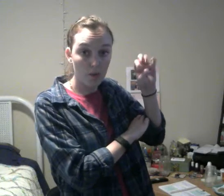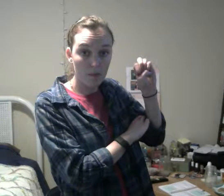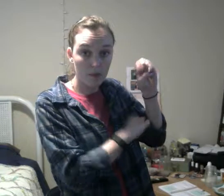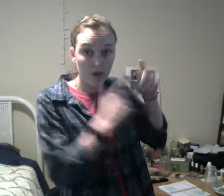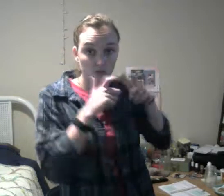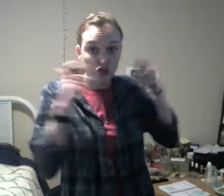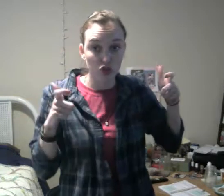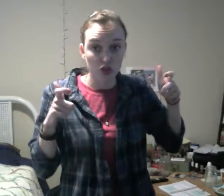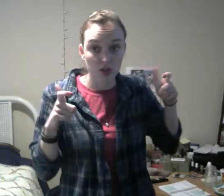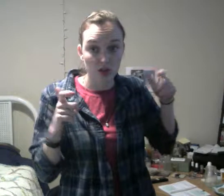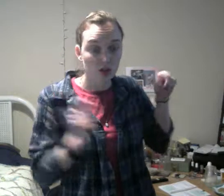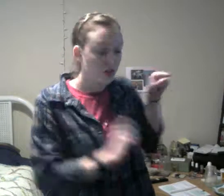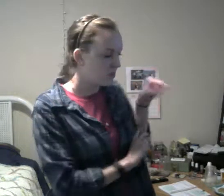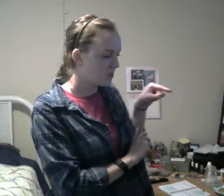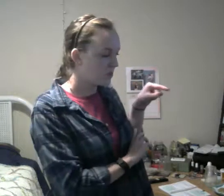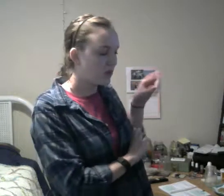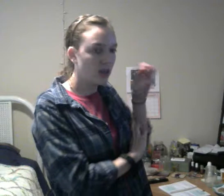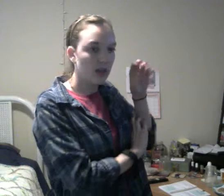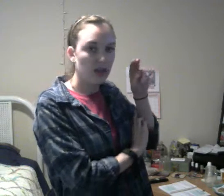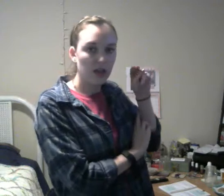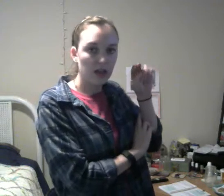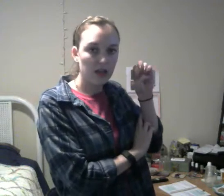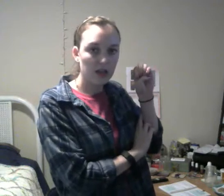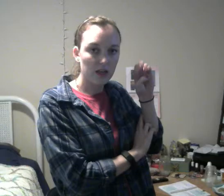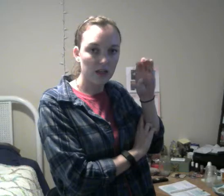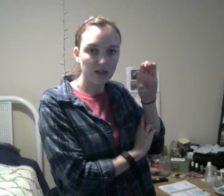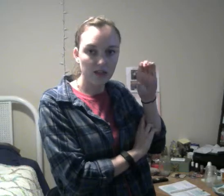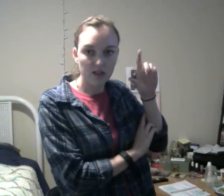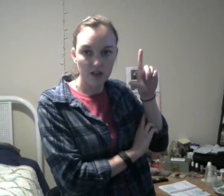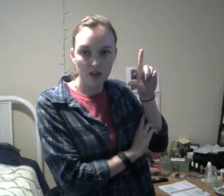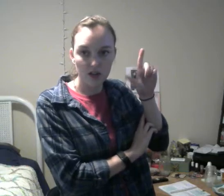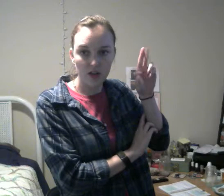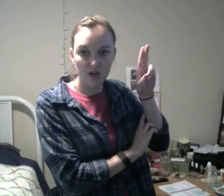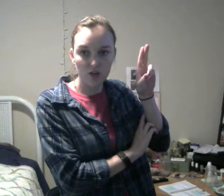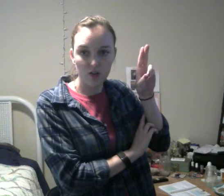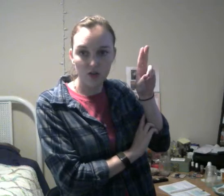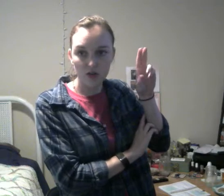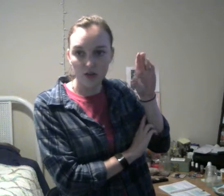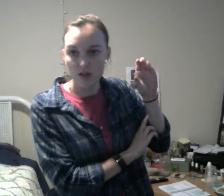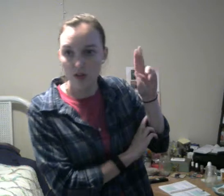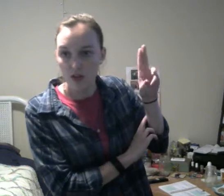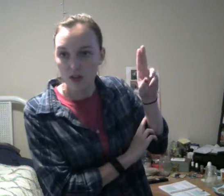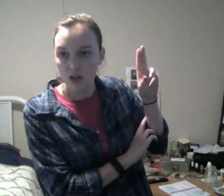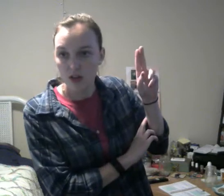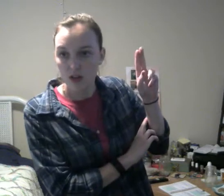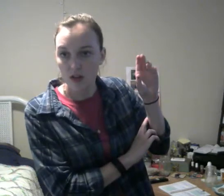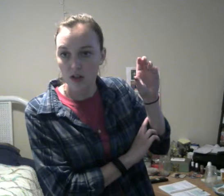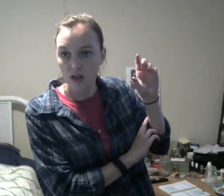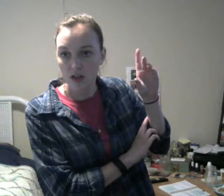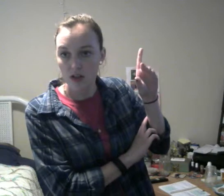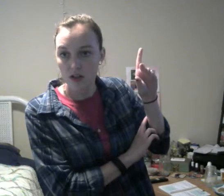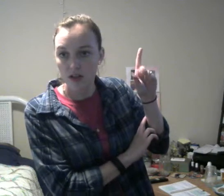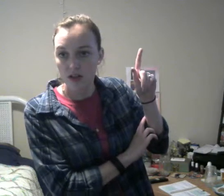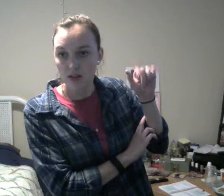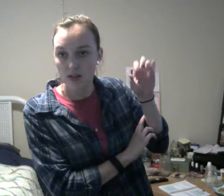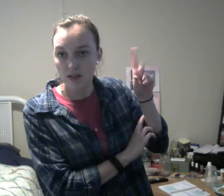And if you can't figure out what's a gene, what's DNA, what is that, you're going to struggle with a lot of this. And so first thing you want to do is kind of get a